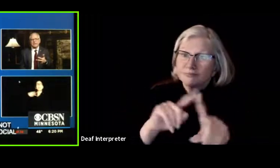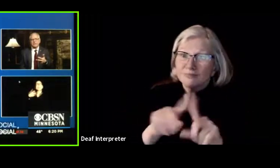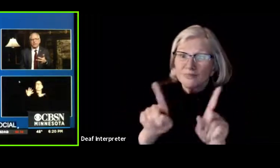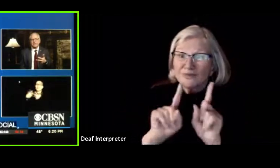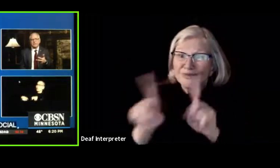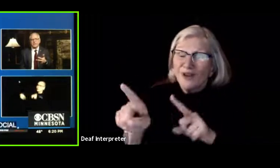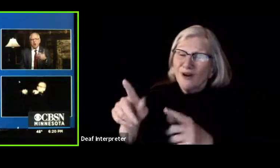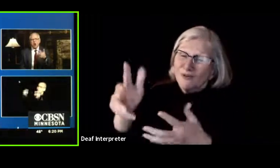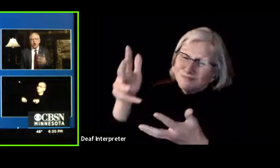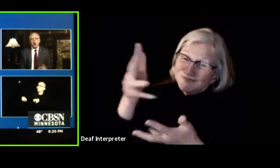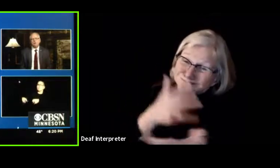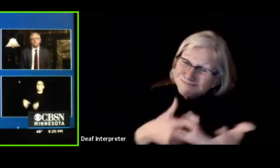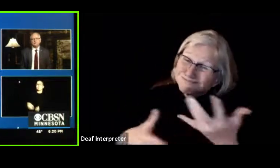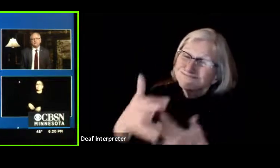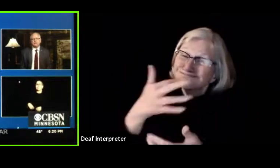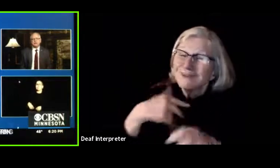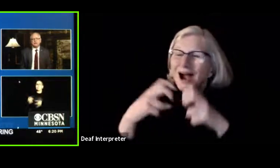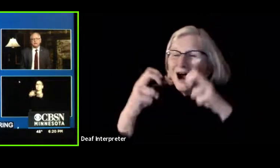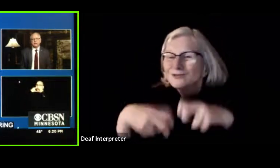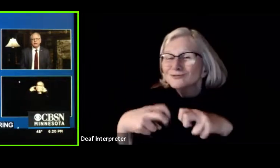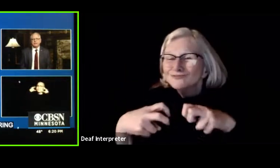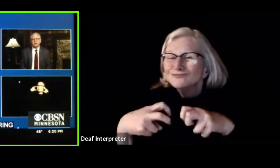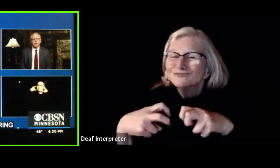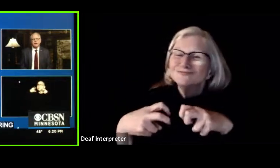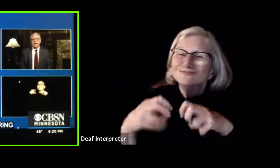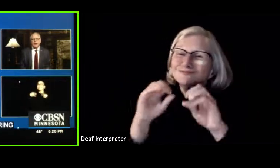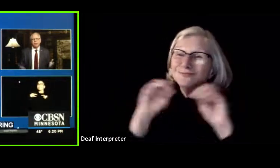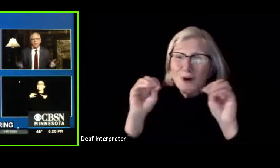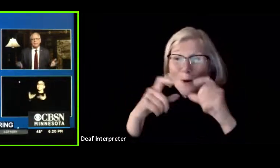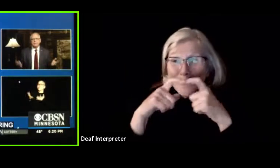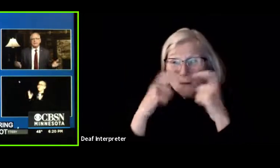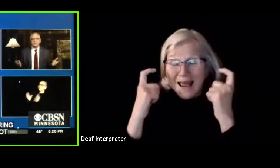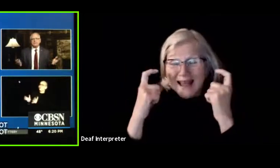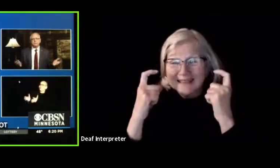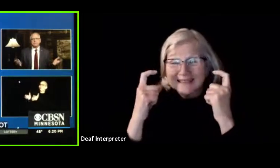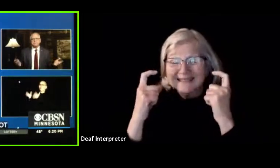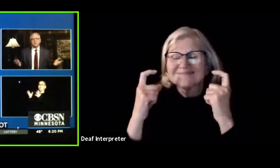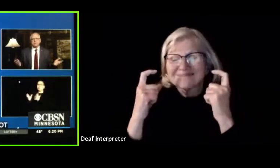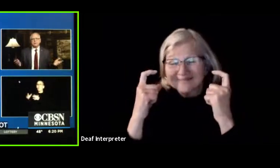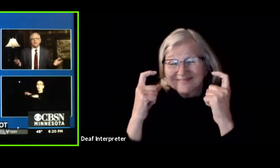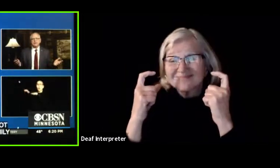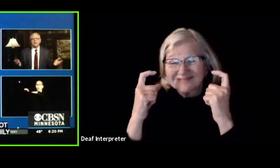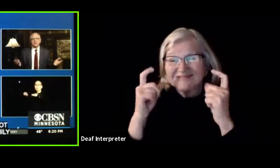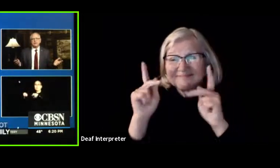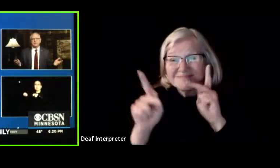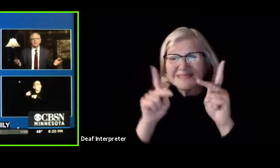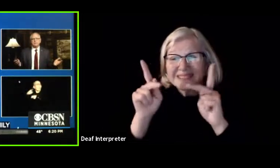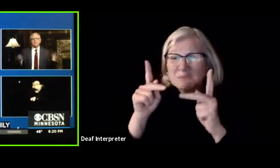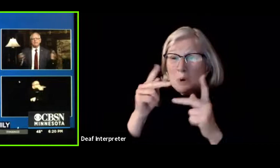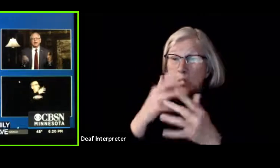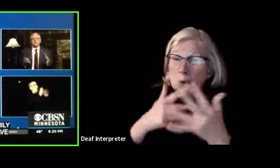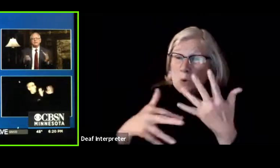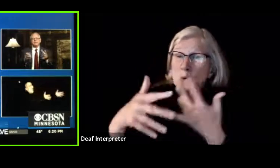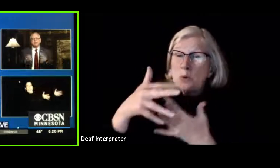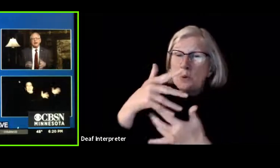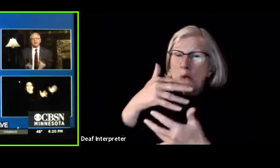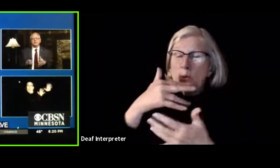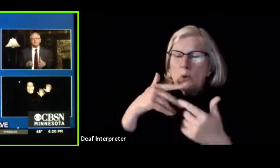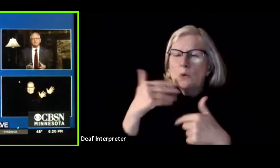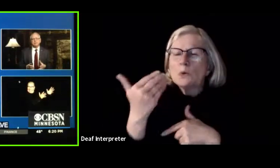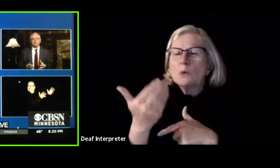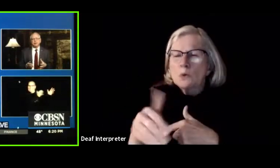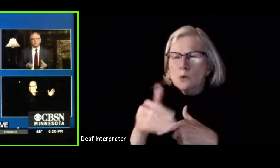in your family, all of those things have led to not one big super spreader event, but thousands of